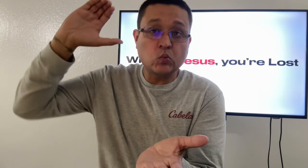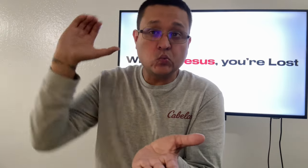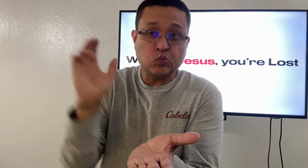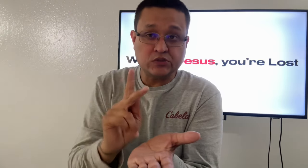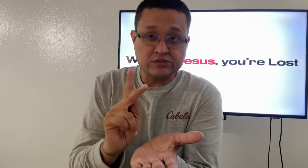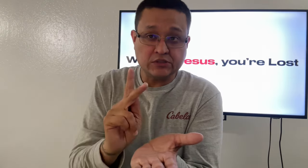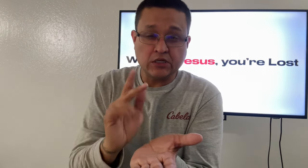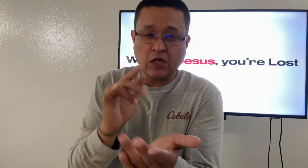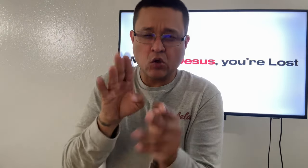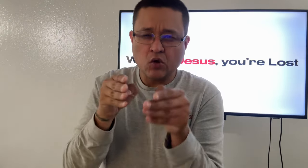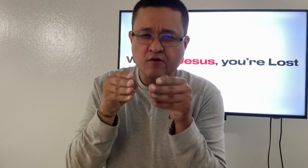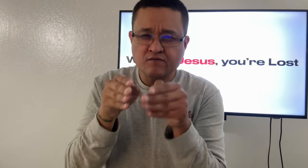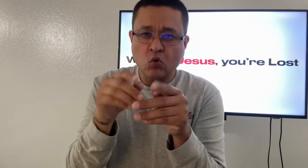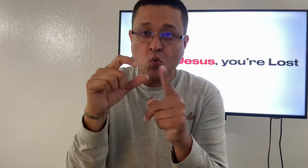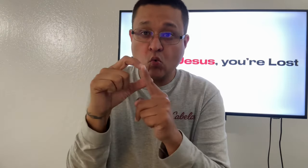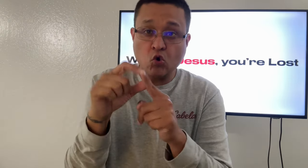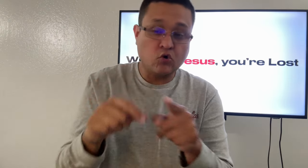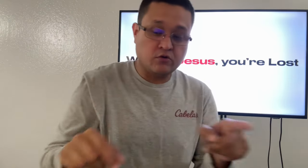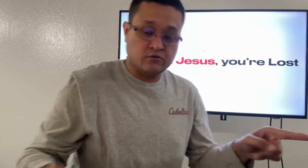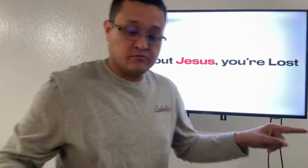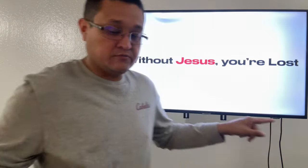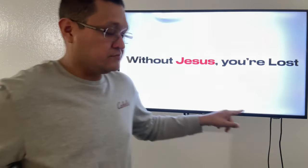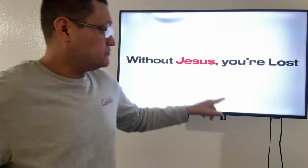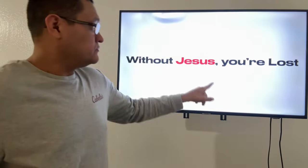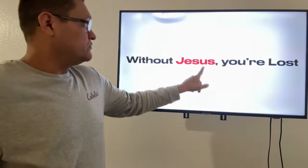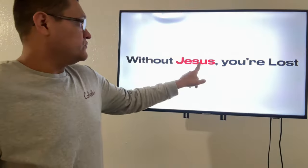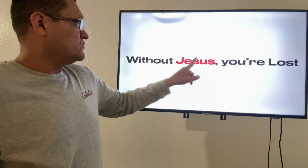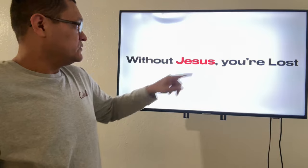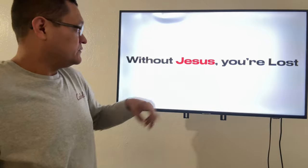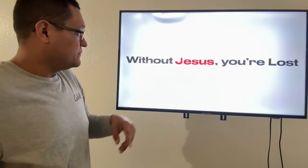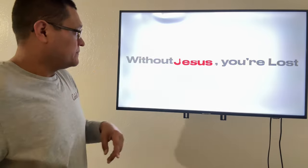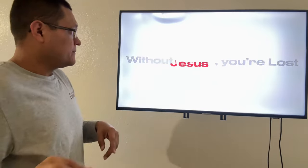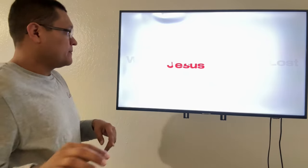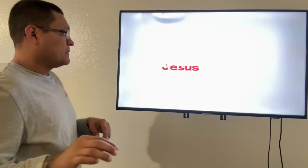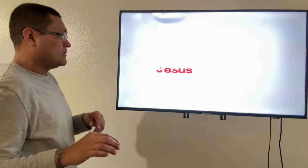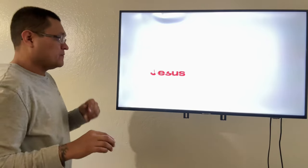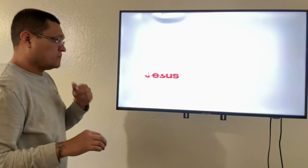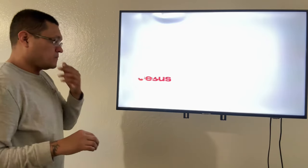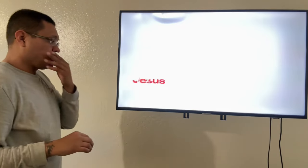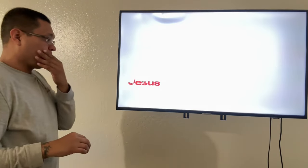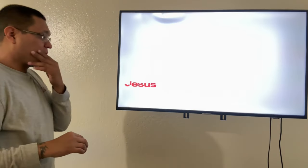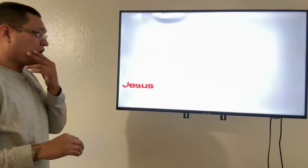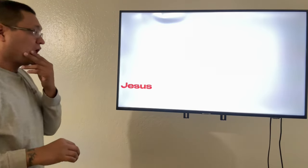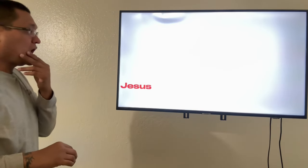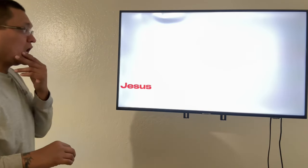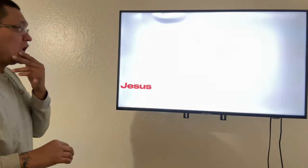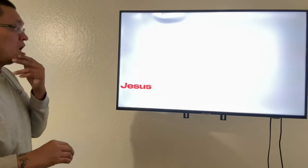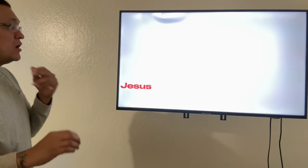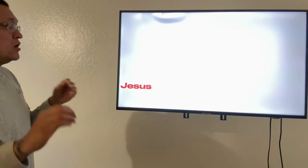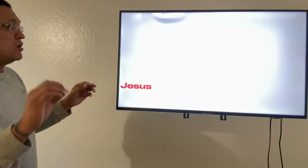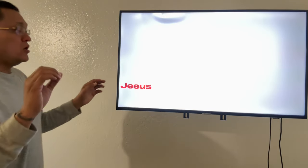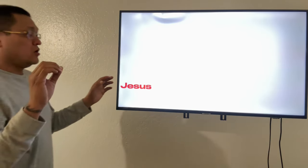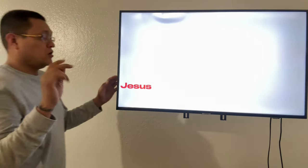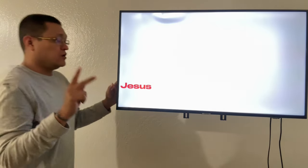resurrected, and that will come back. We have to focus on his word. So let's look at his name here.